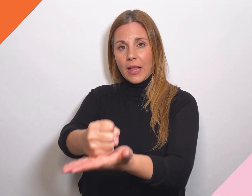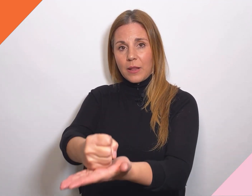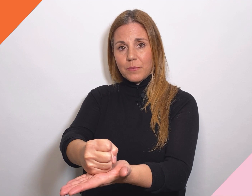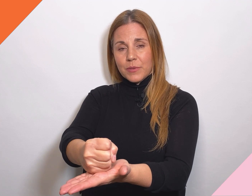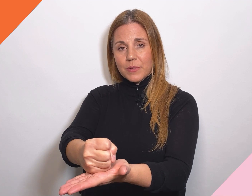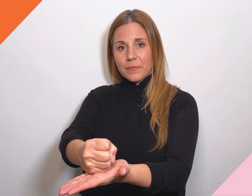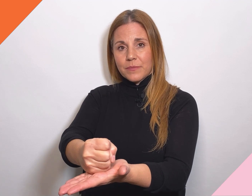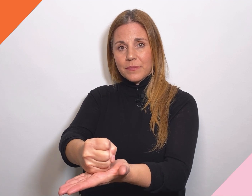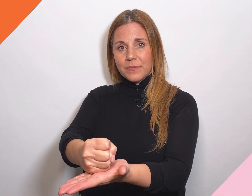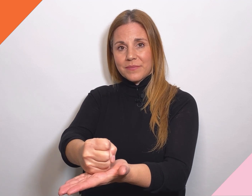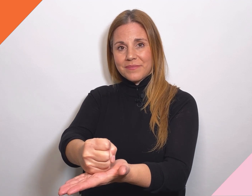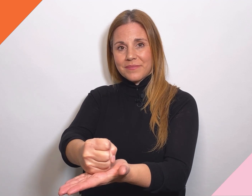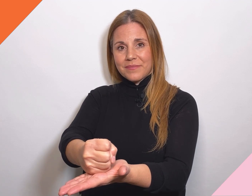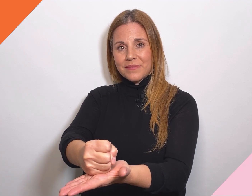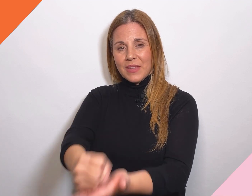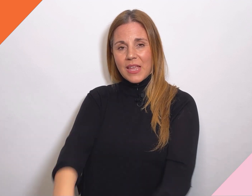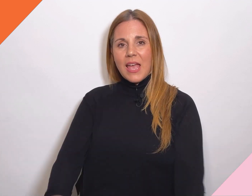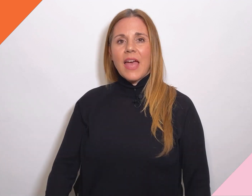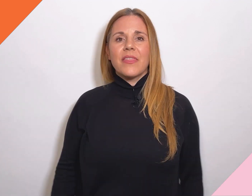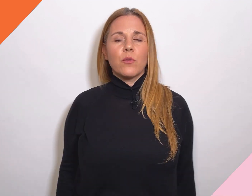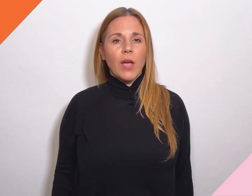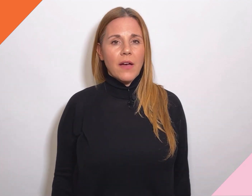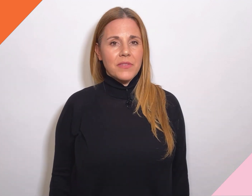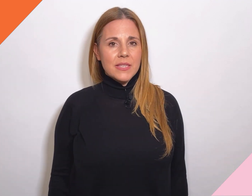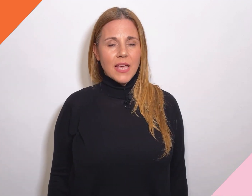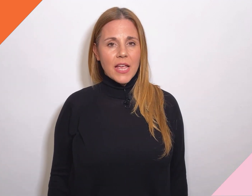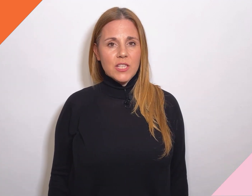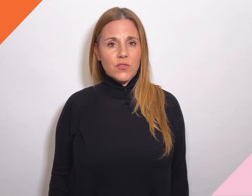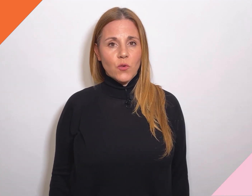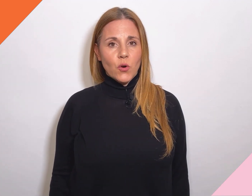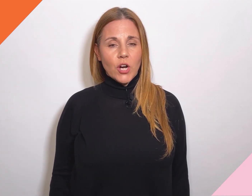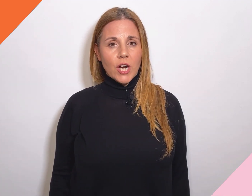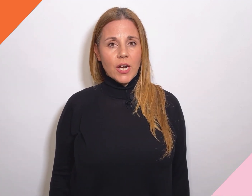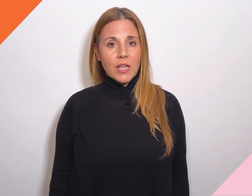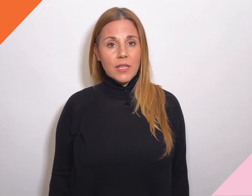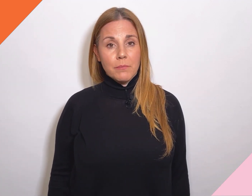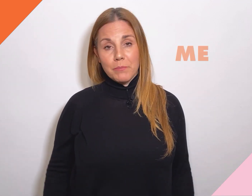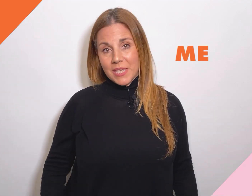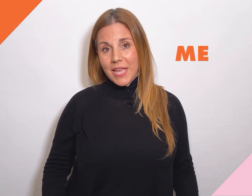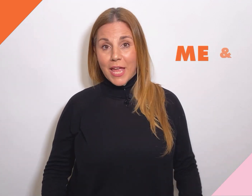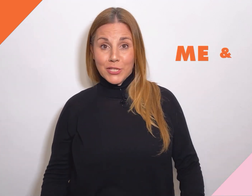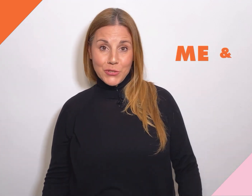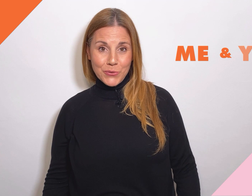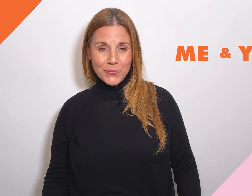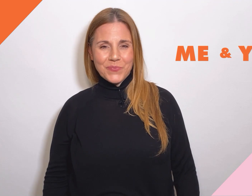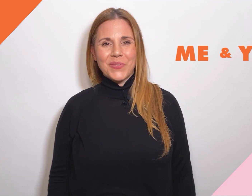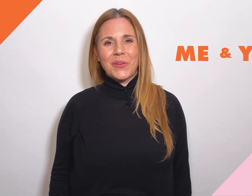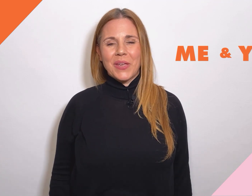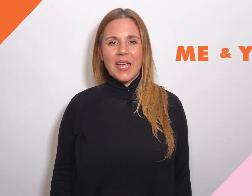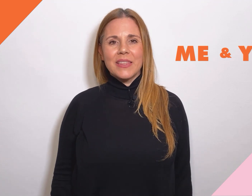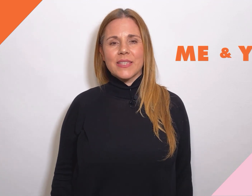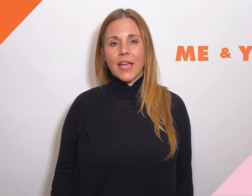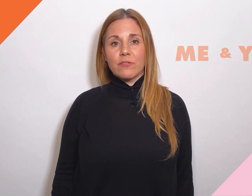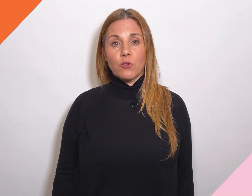help. And then we have the signs for me and you. Okay, the sign for